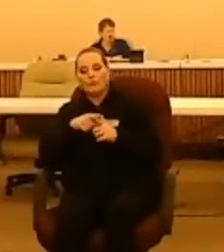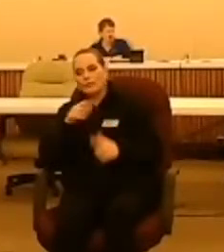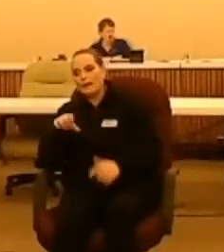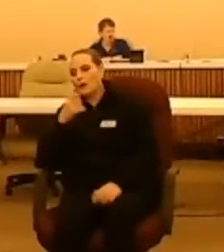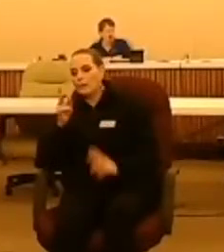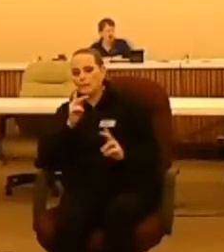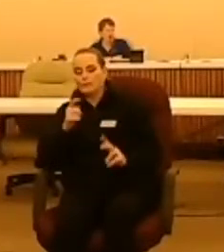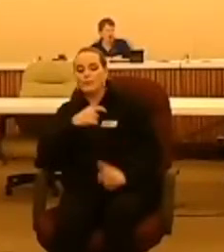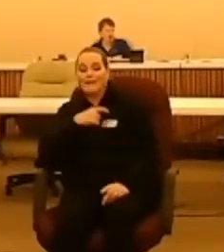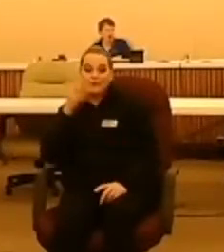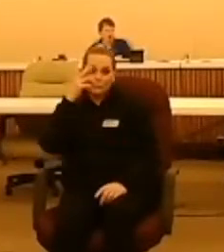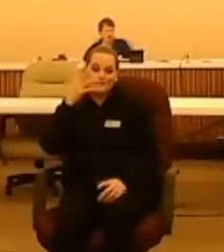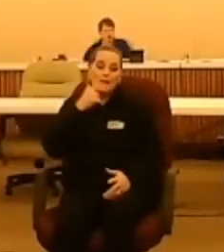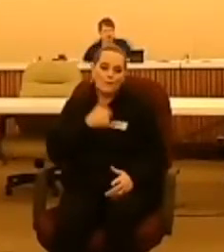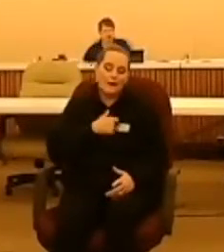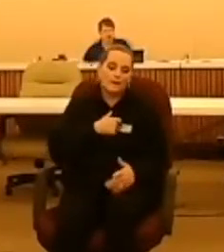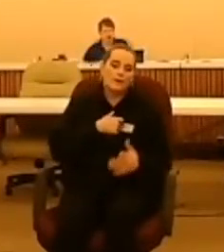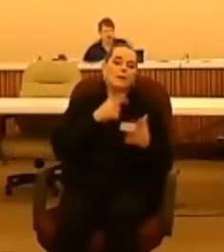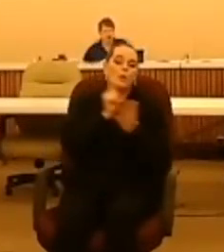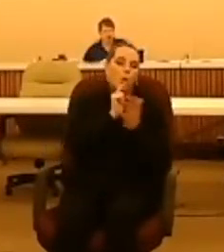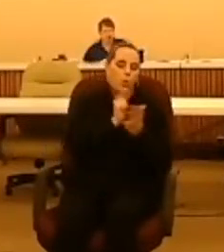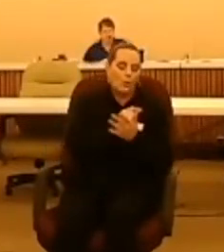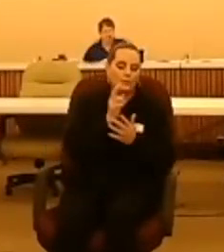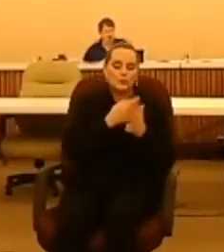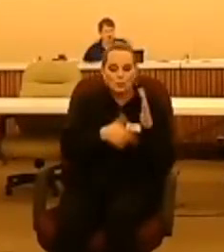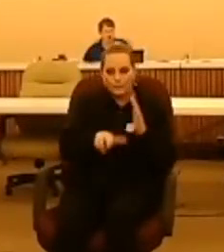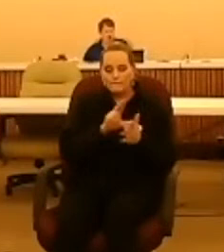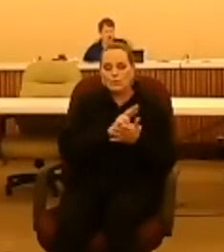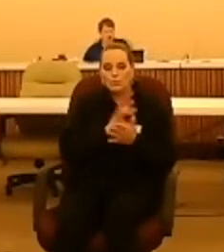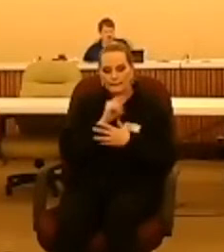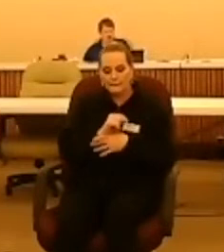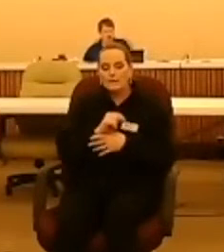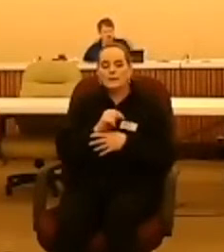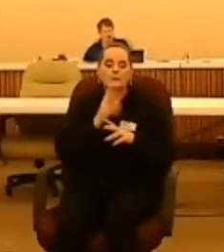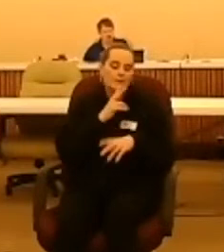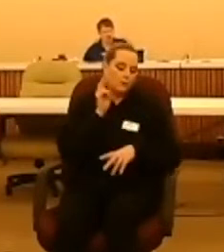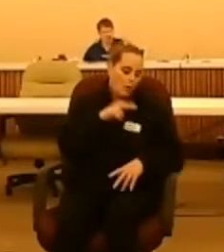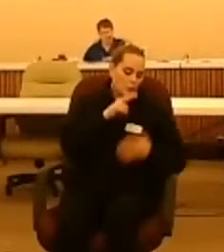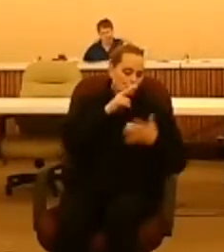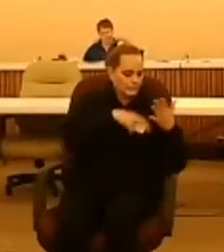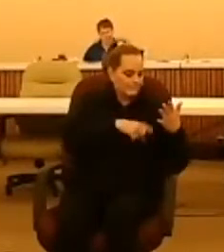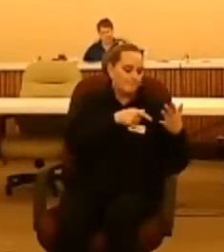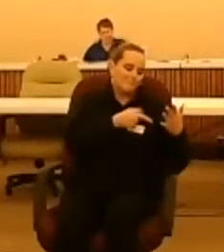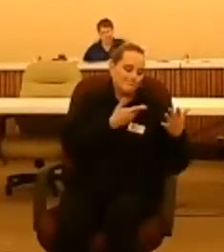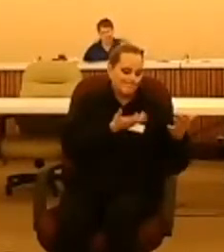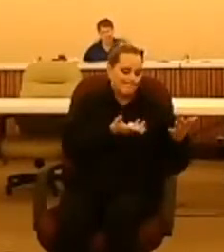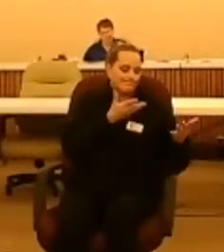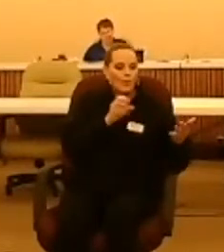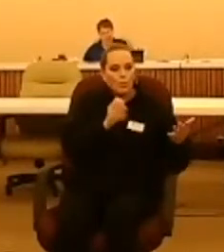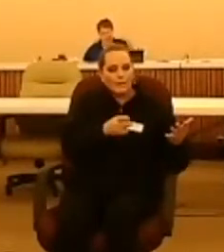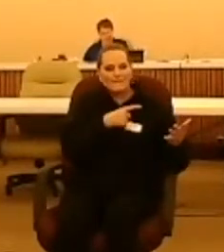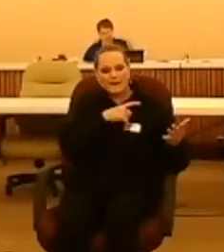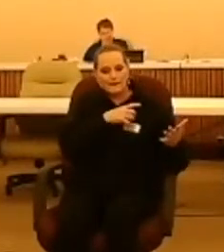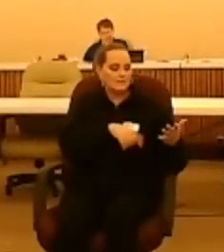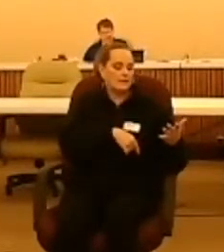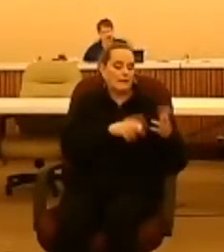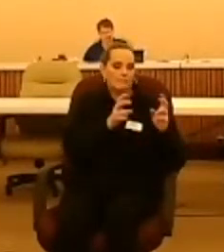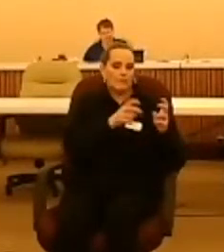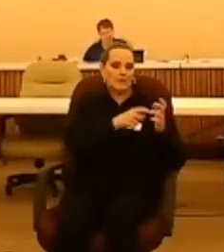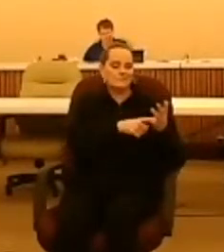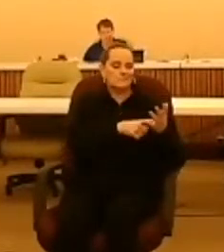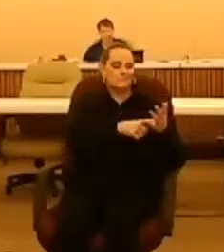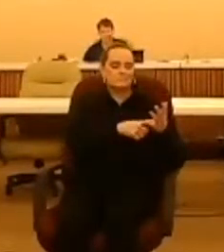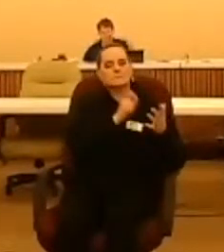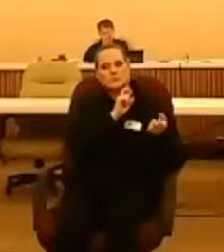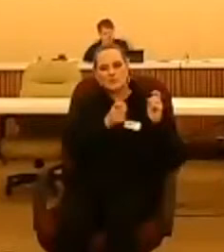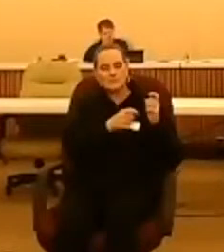want an attorney, town attorney, to look at it, because he would basically say, okay, the way you phrase that, not